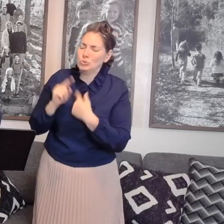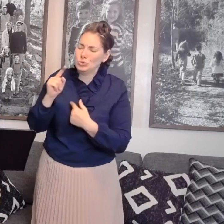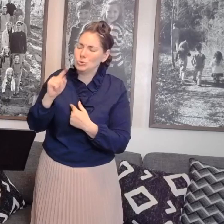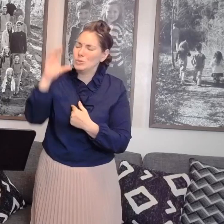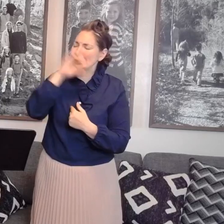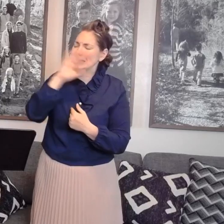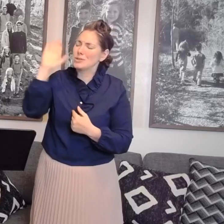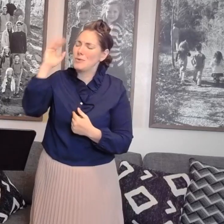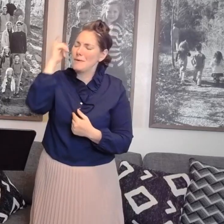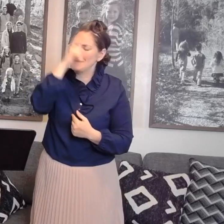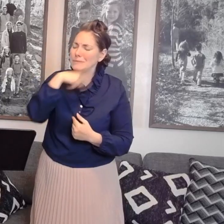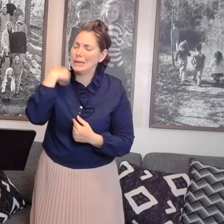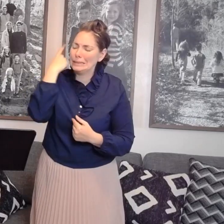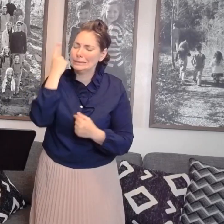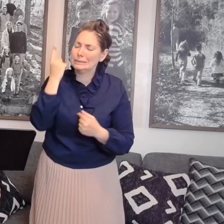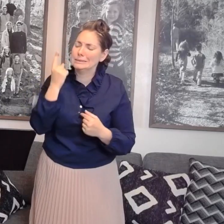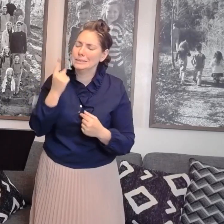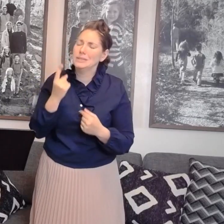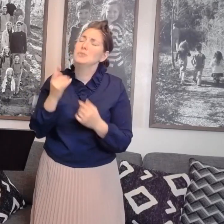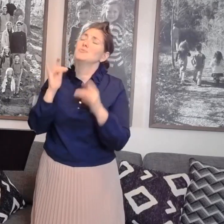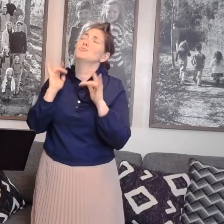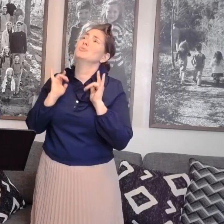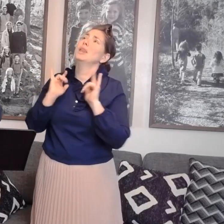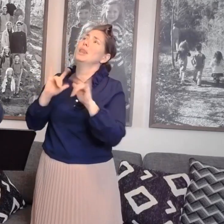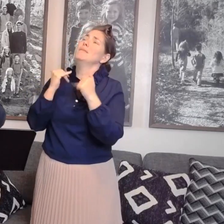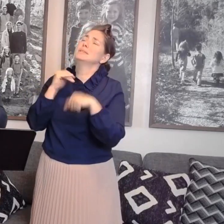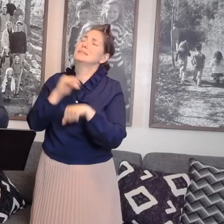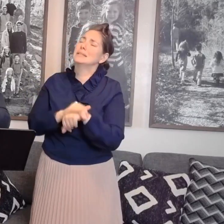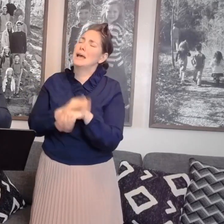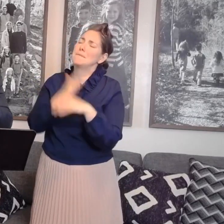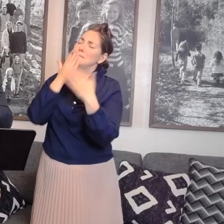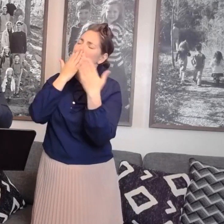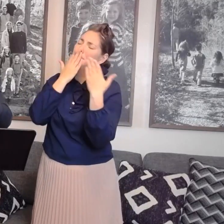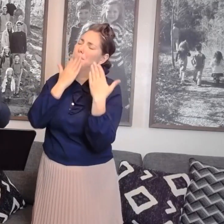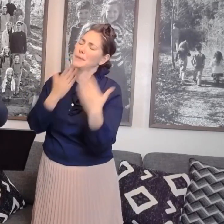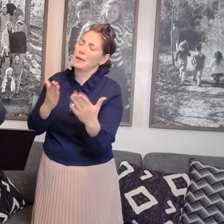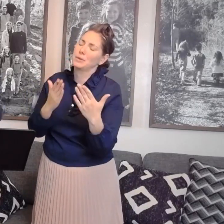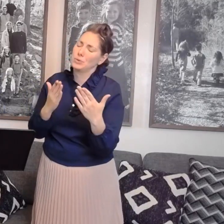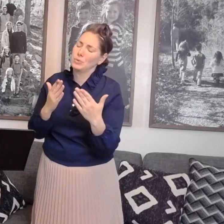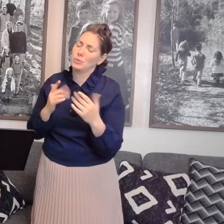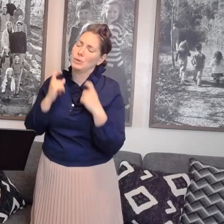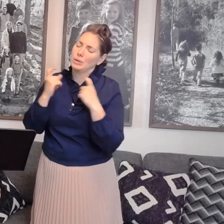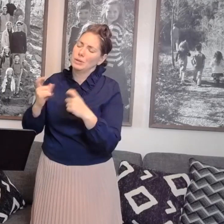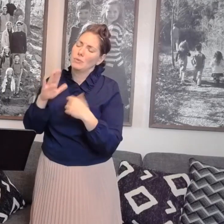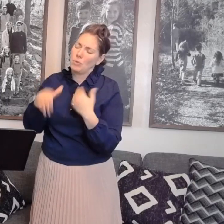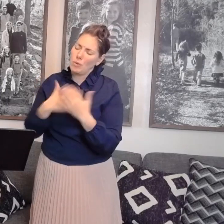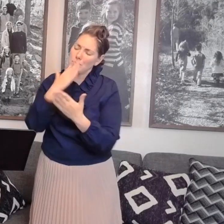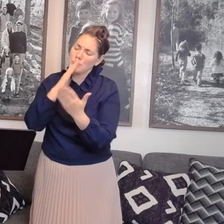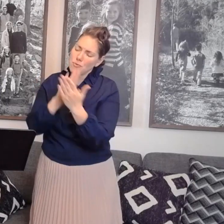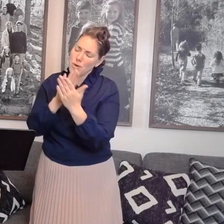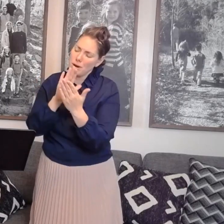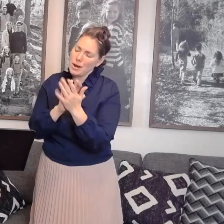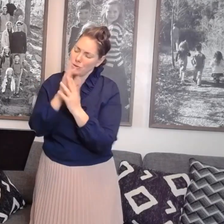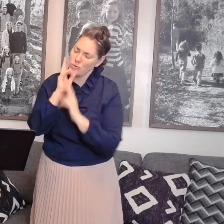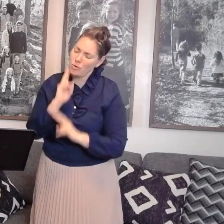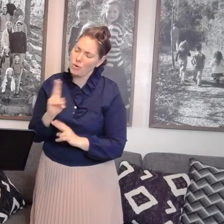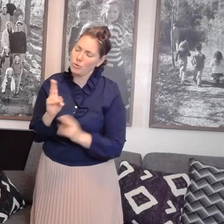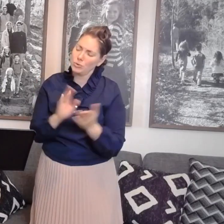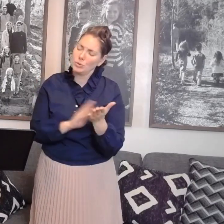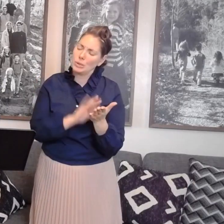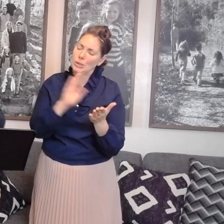your face. We love you tonight, and we thank you, and we give you all praise, honor, and glory